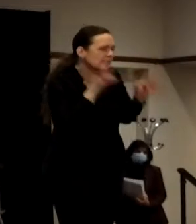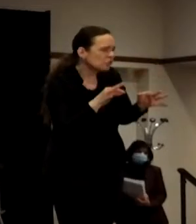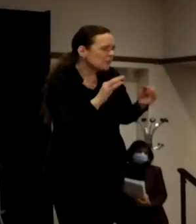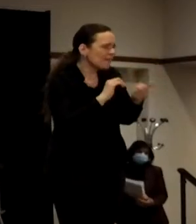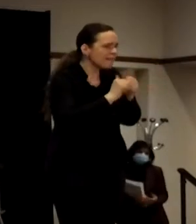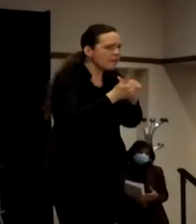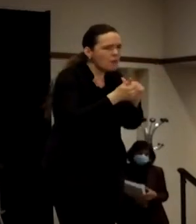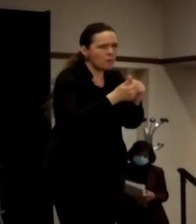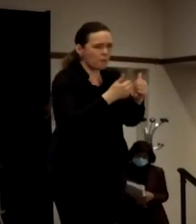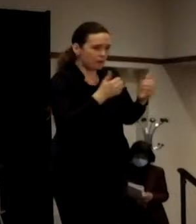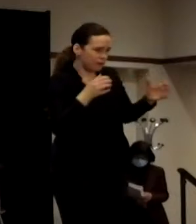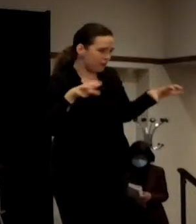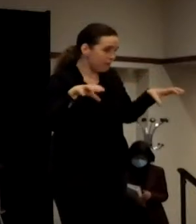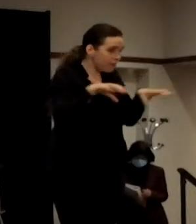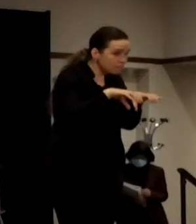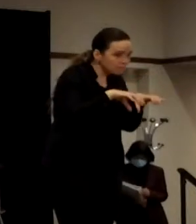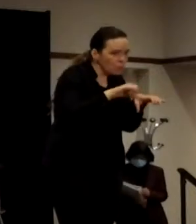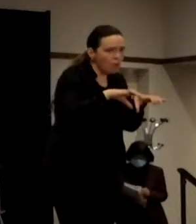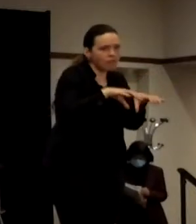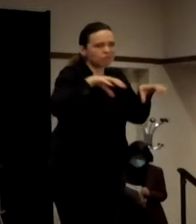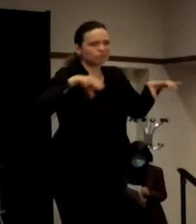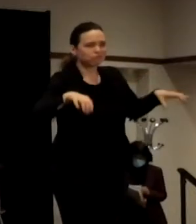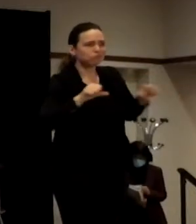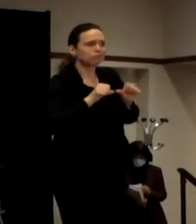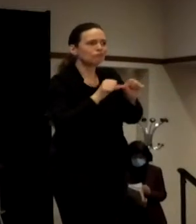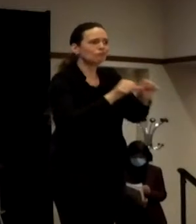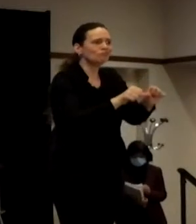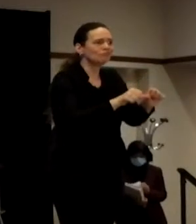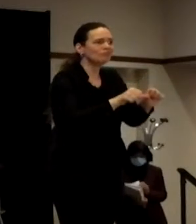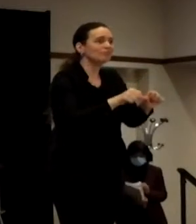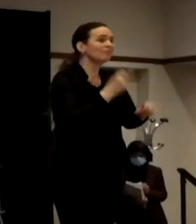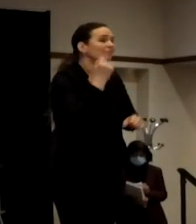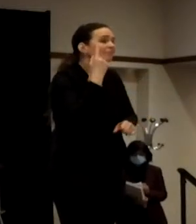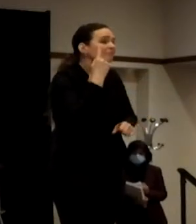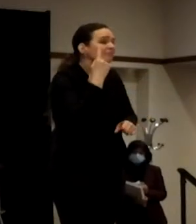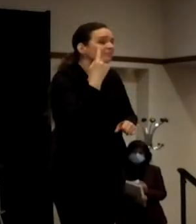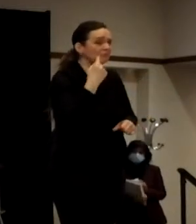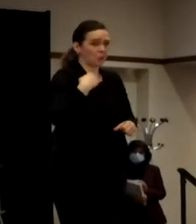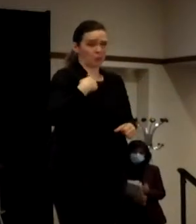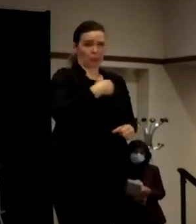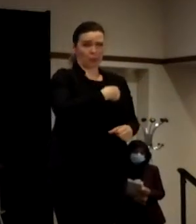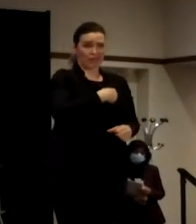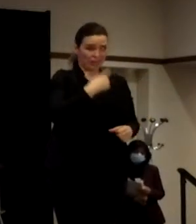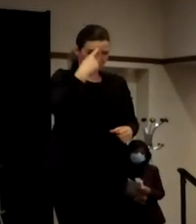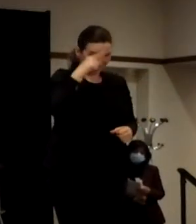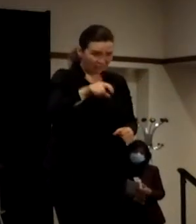that's not a barrier to modifying their plans. I'll